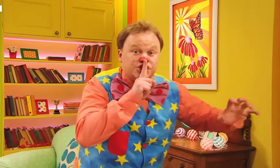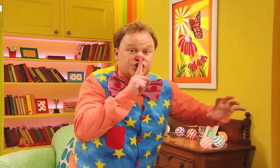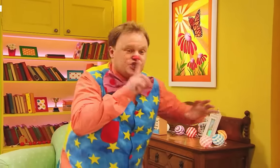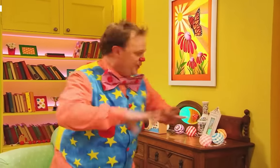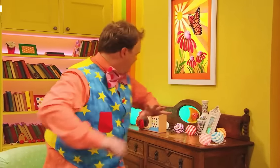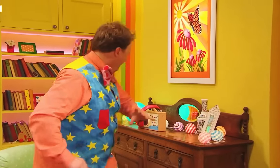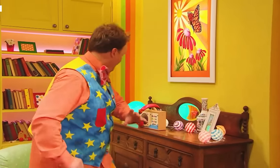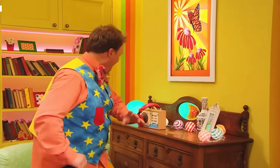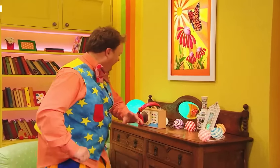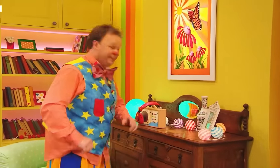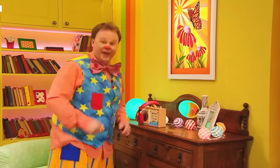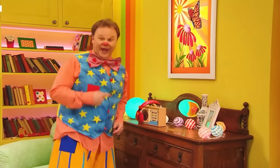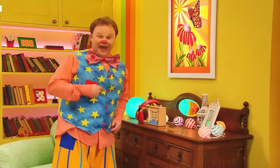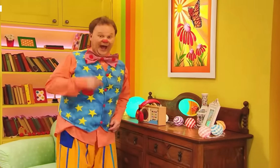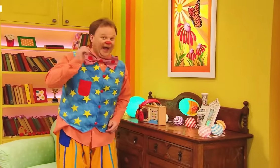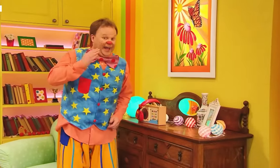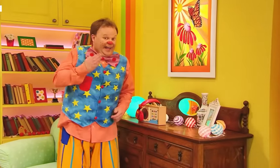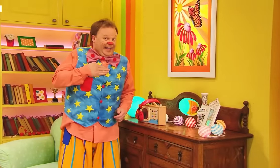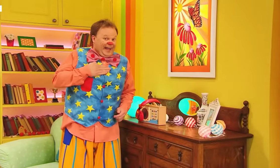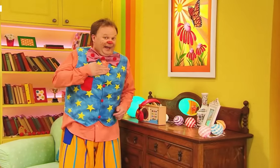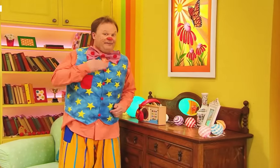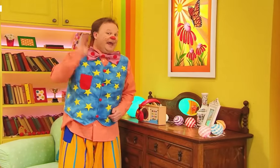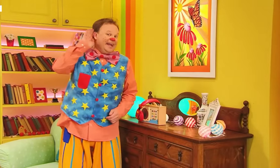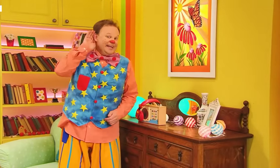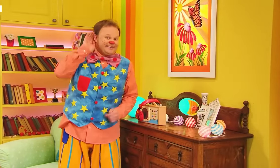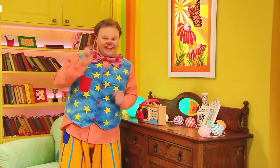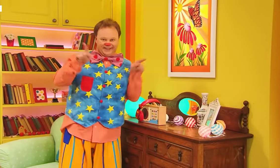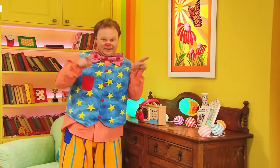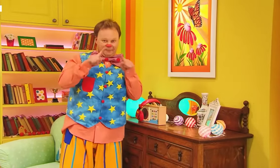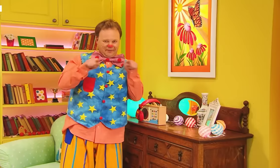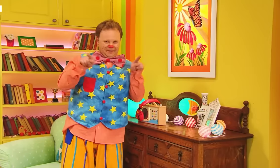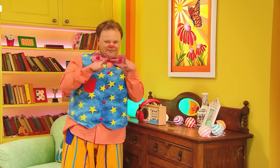Shh! Oh, I love listening to music!